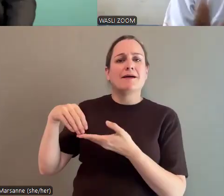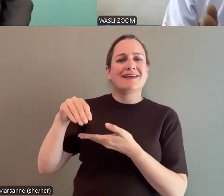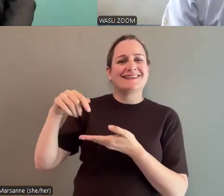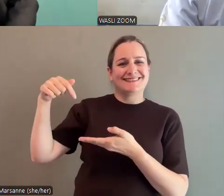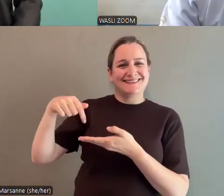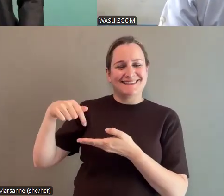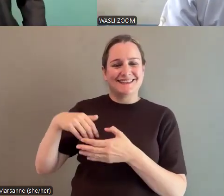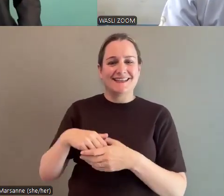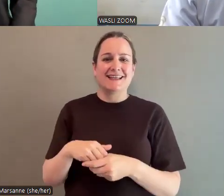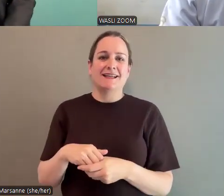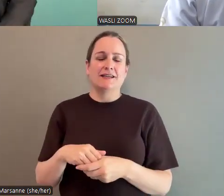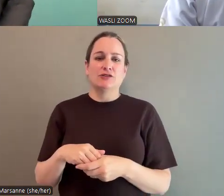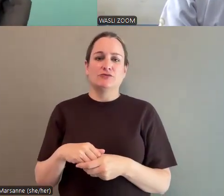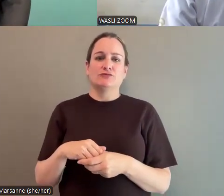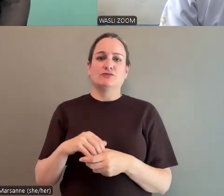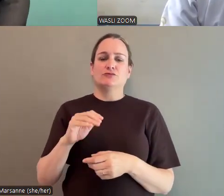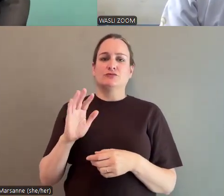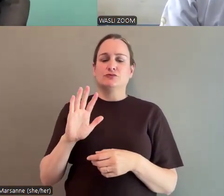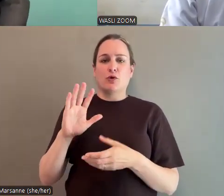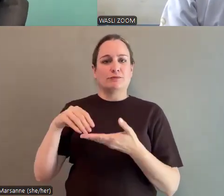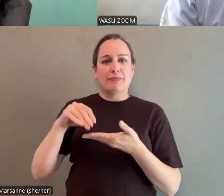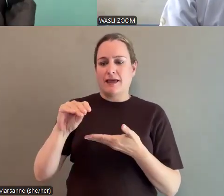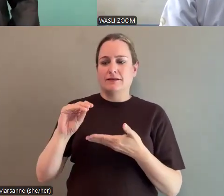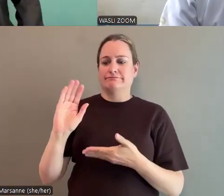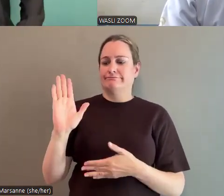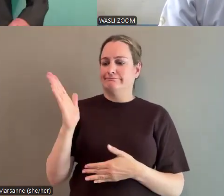at the neck of General Assembly,